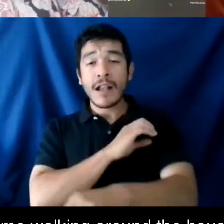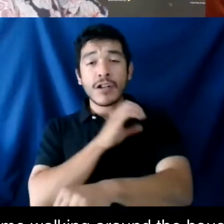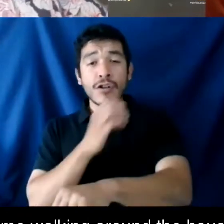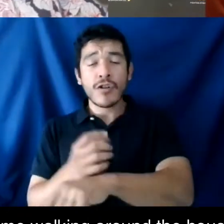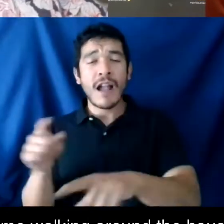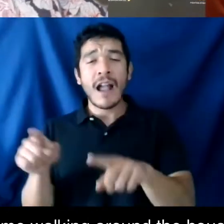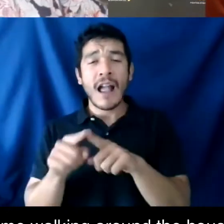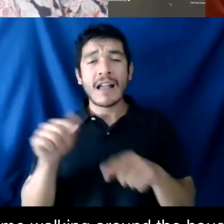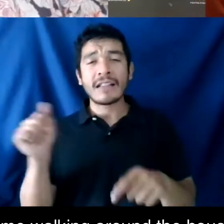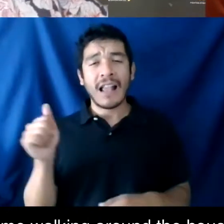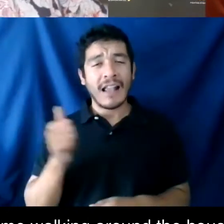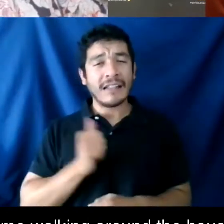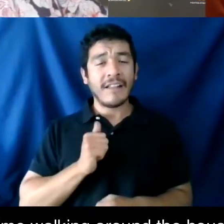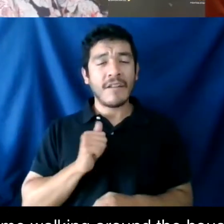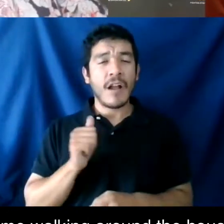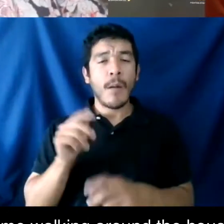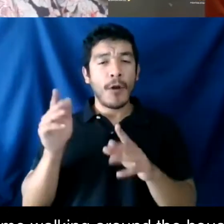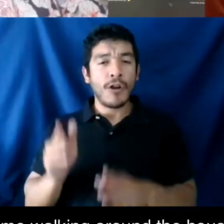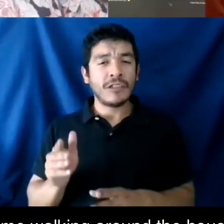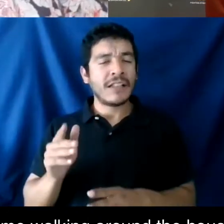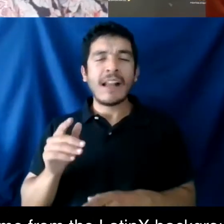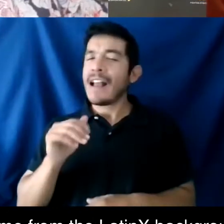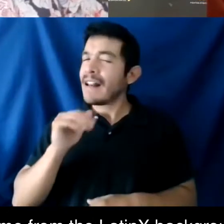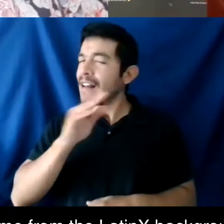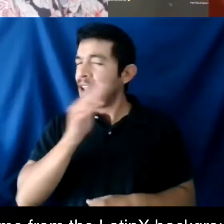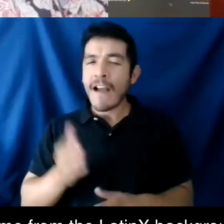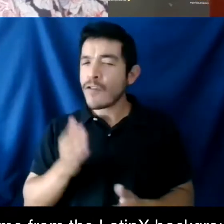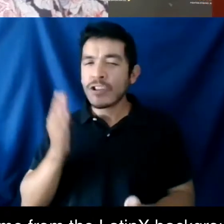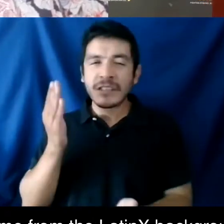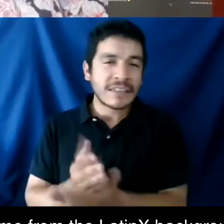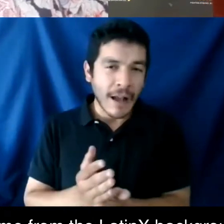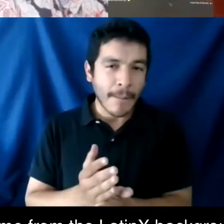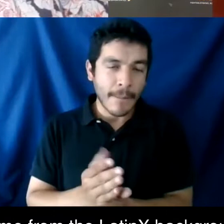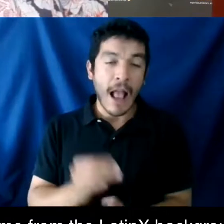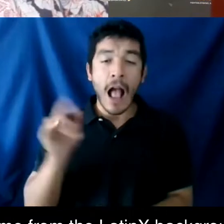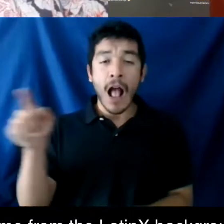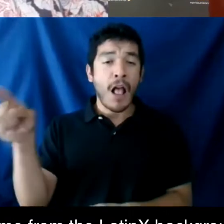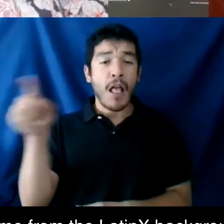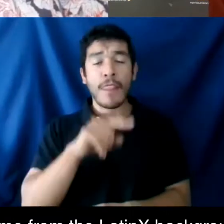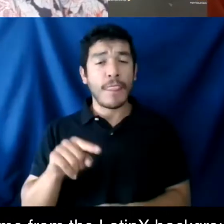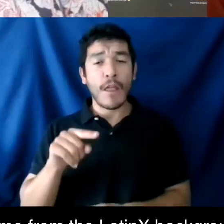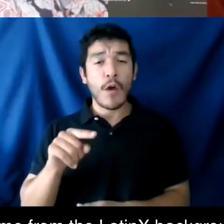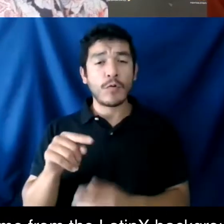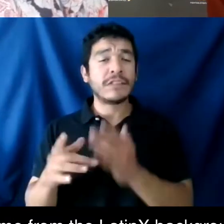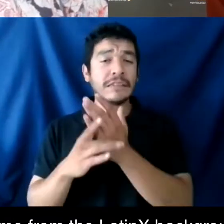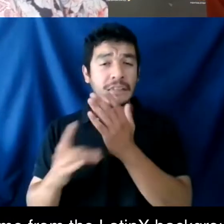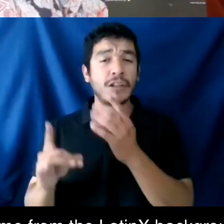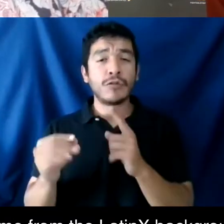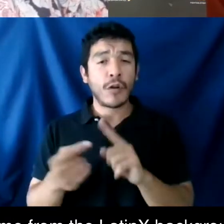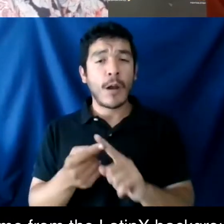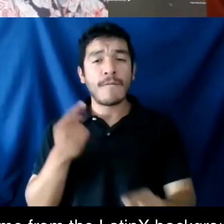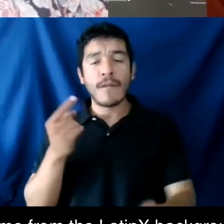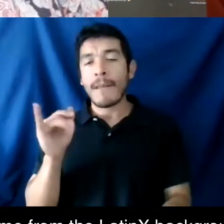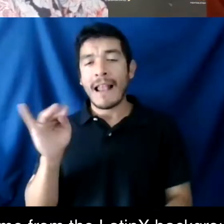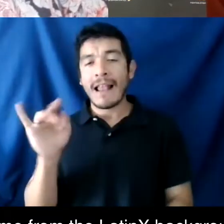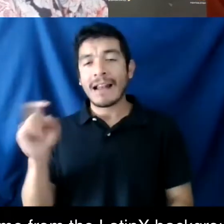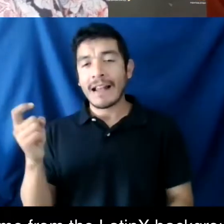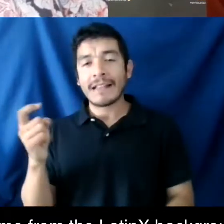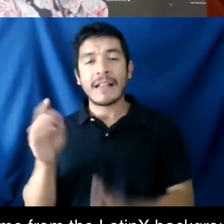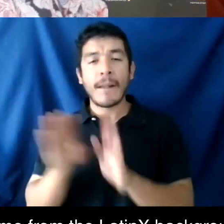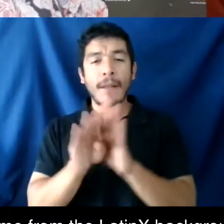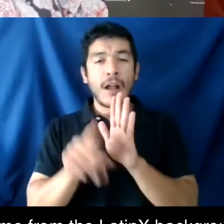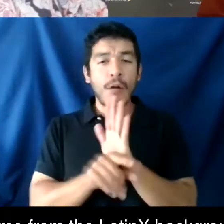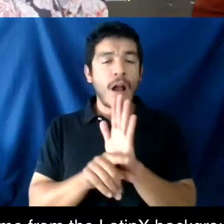an entrepreneur never stopped, and those assets do come from the Latinx background and